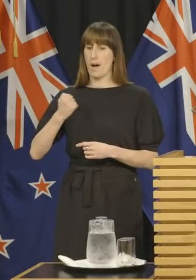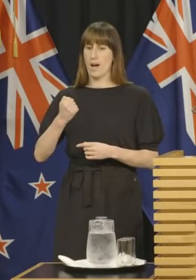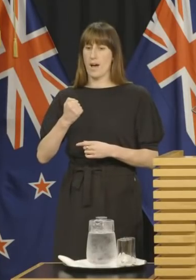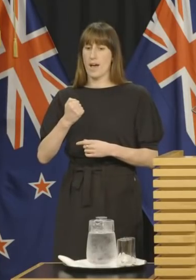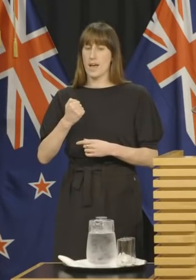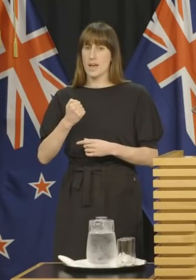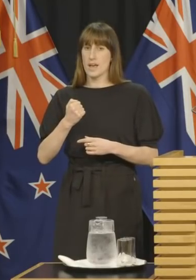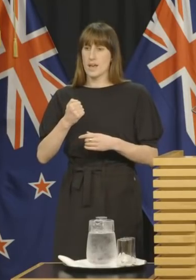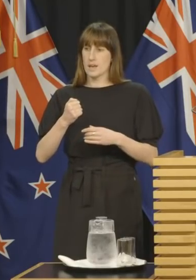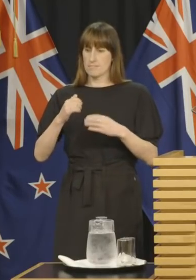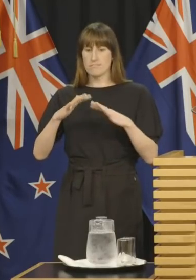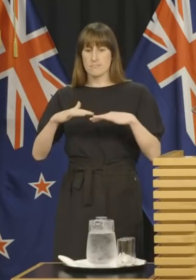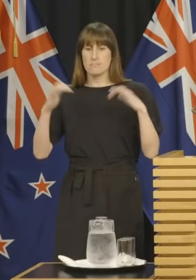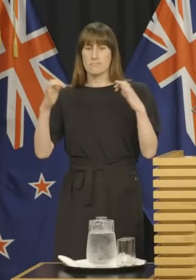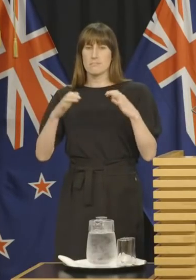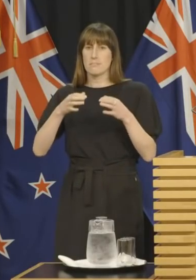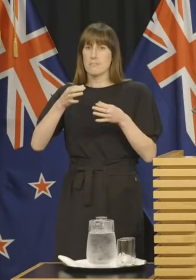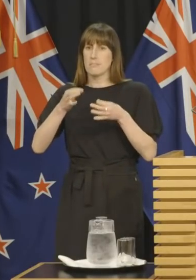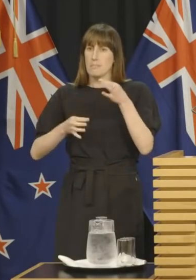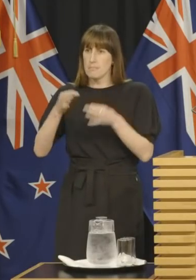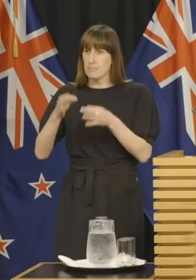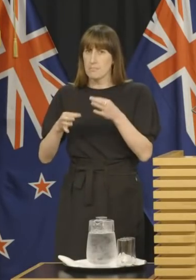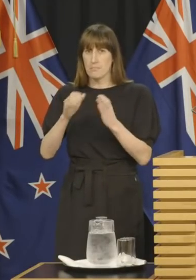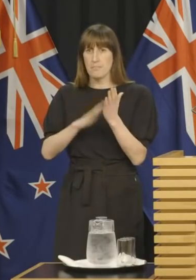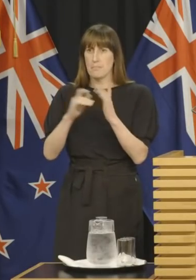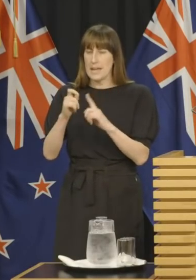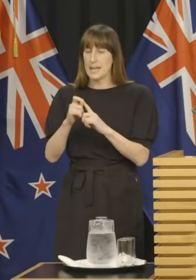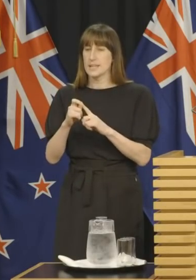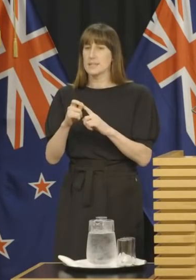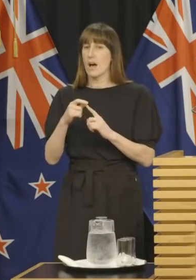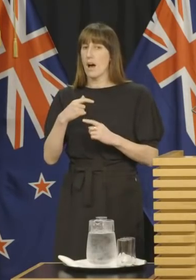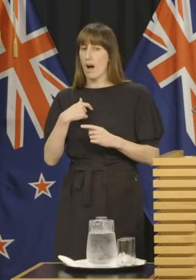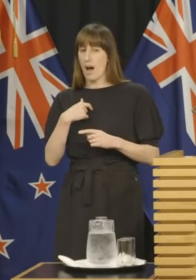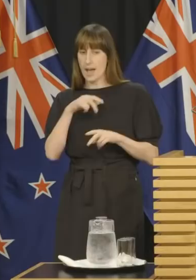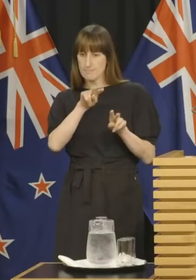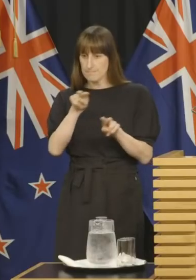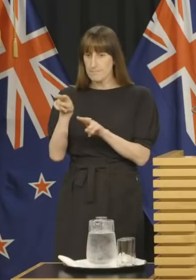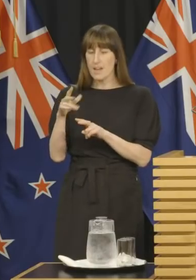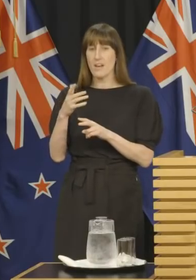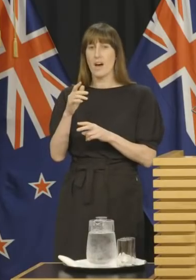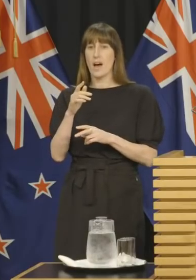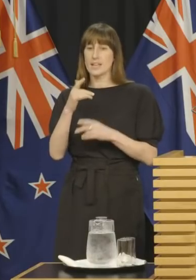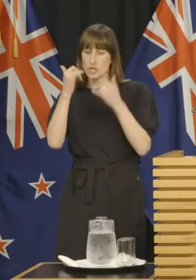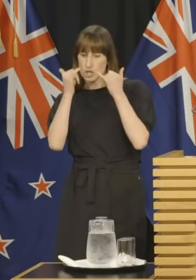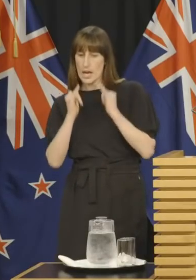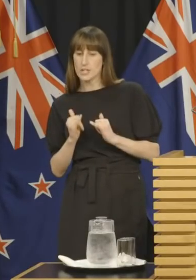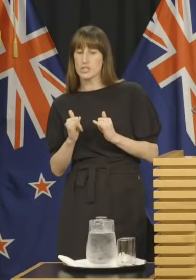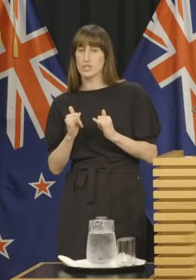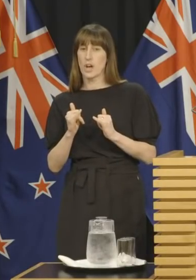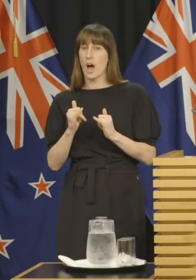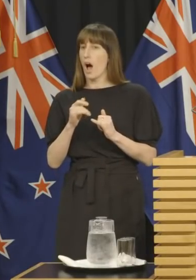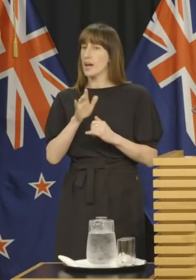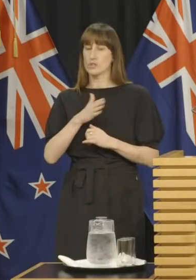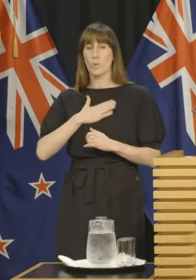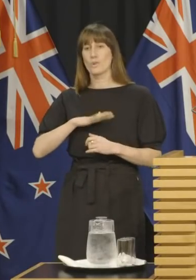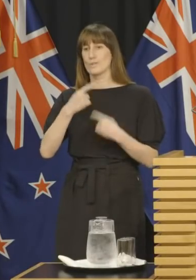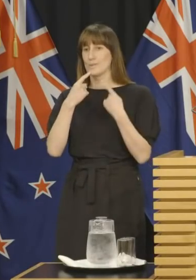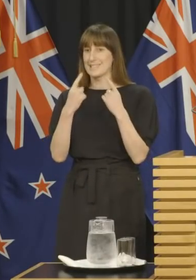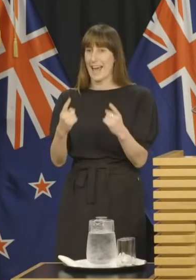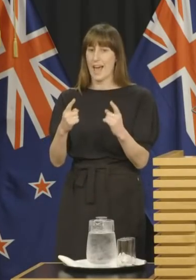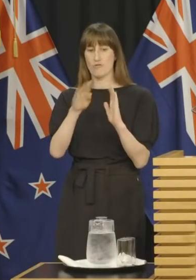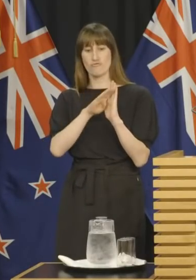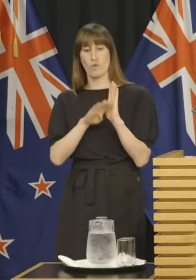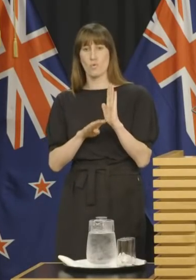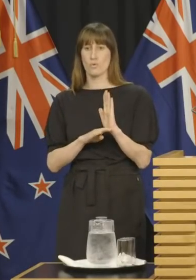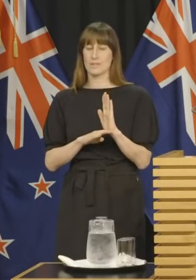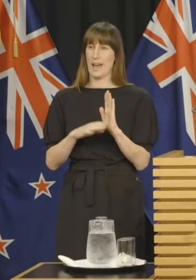a demonstration of judgment. It's about whether I maintain confidence. I am wary about making moral judgments here. For me,